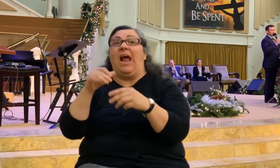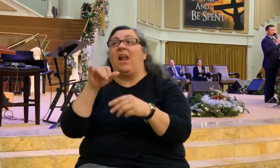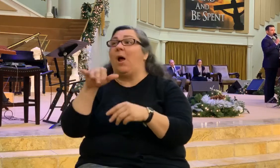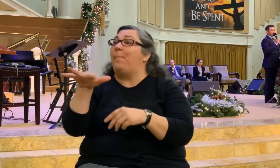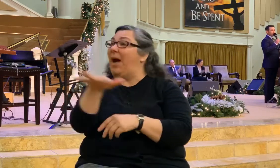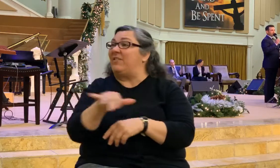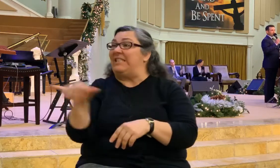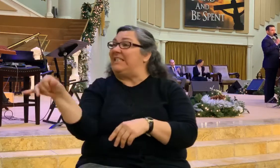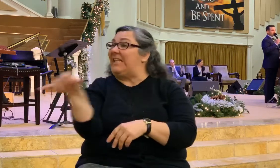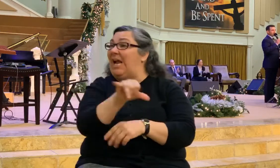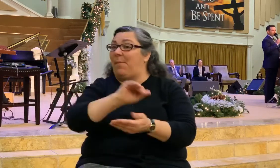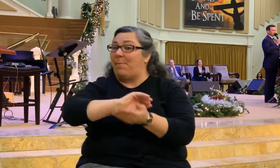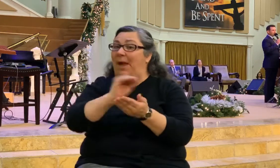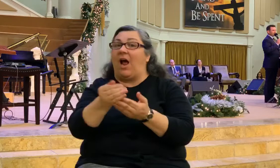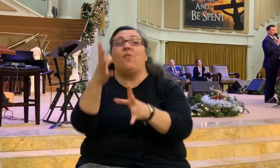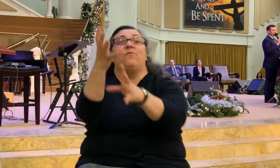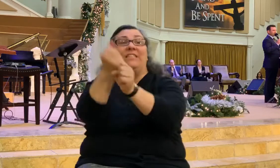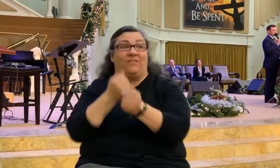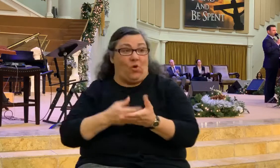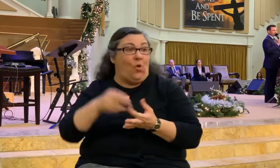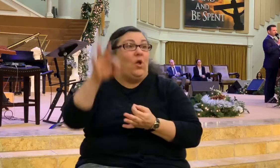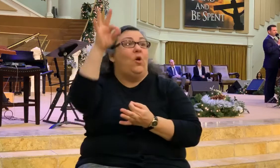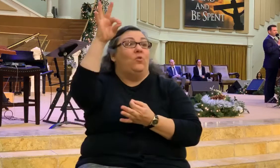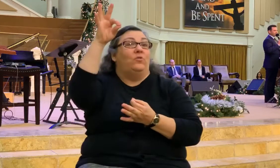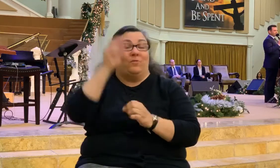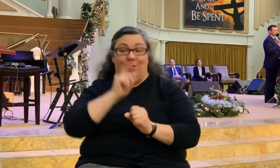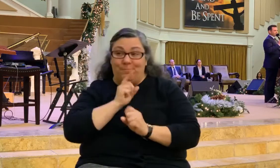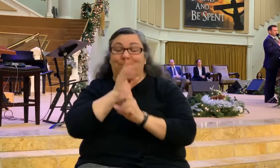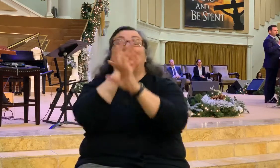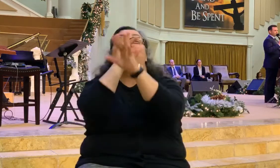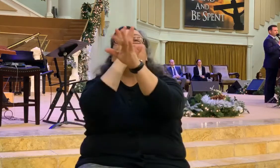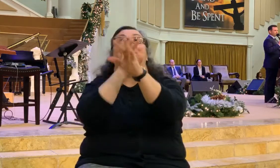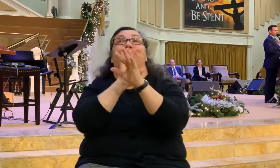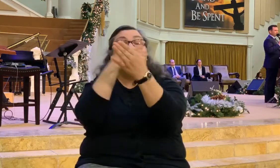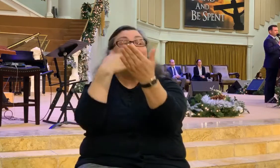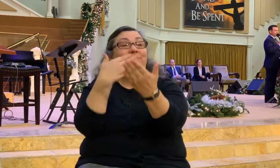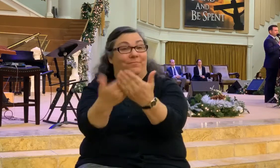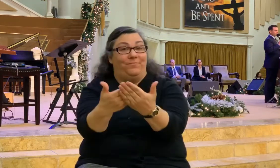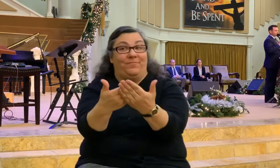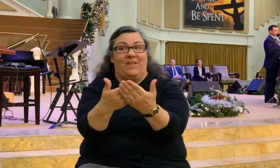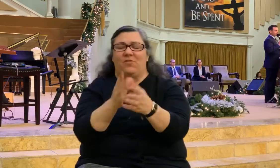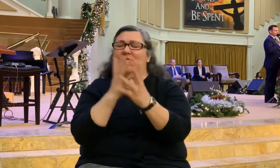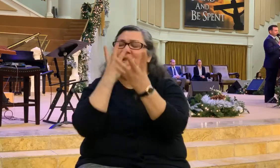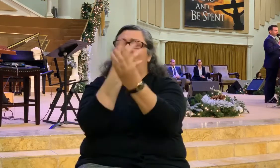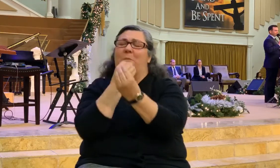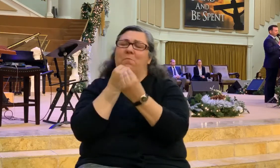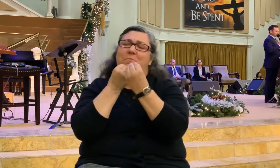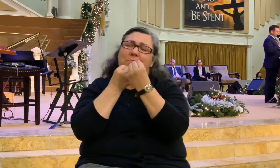of the Holy Ghost evidenced by speaking in other tongues. It's a beautiful thing.